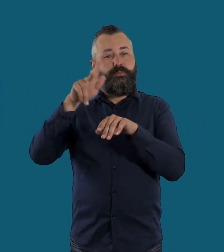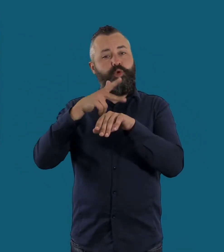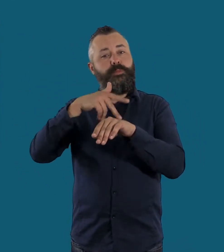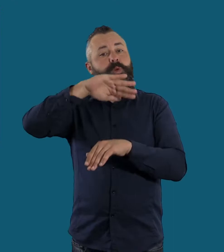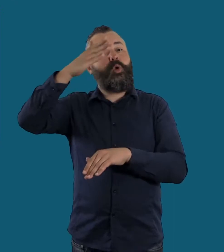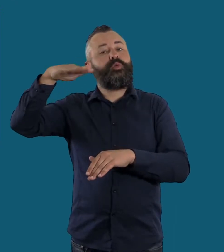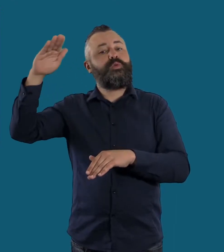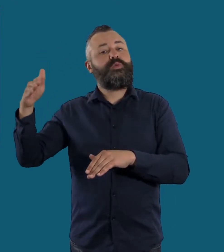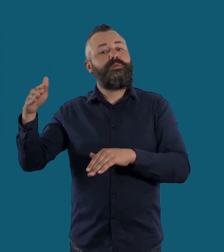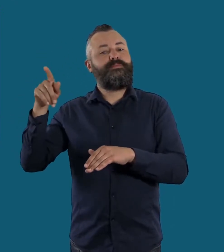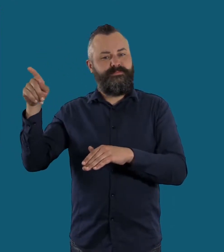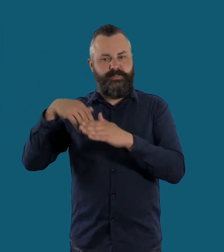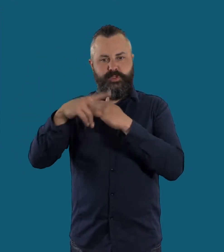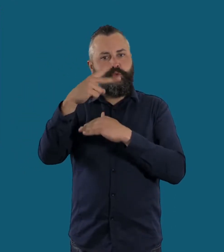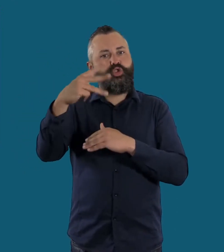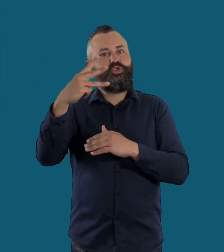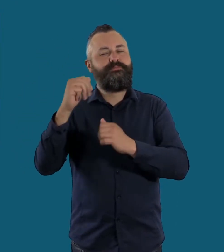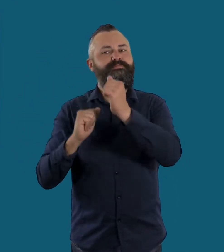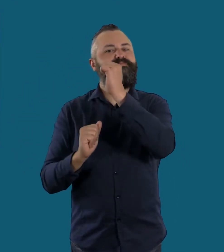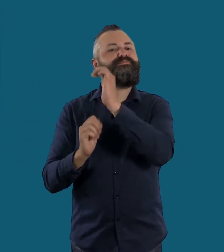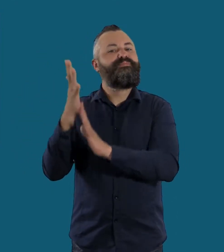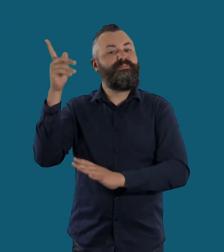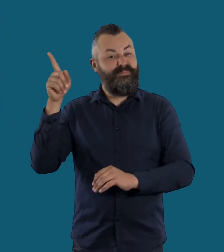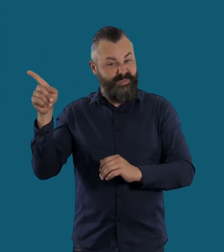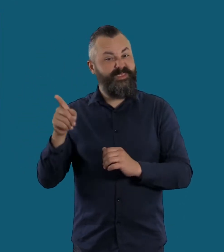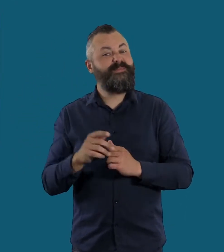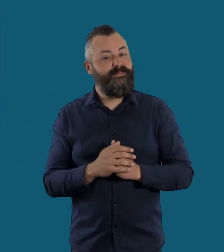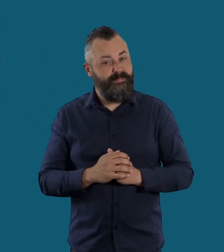for example the 2013 Blue Mountains bushfires.